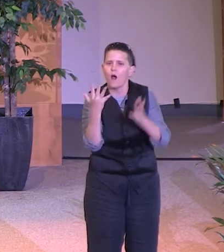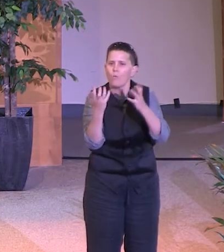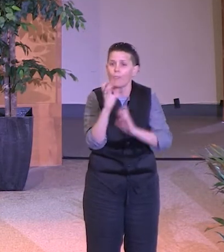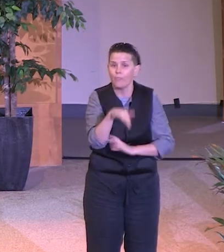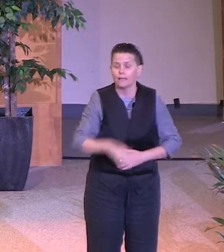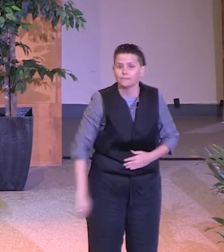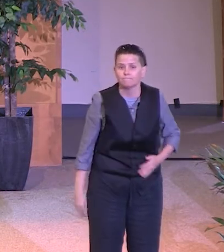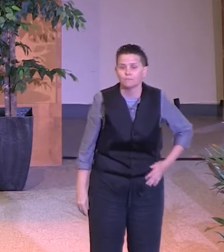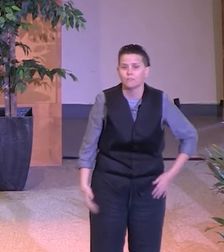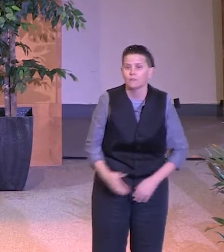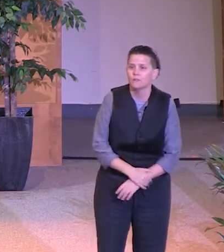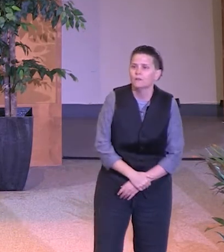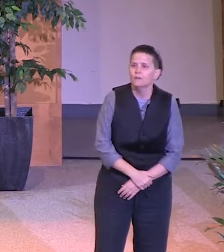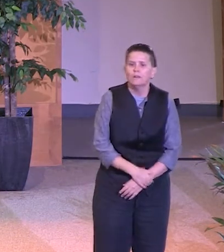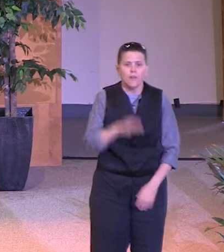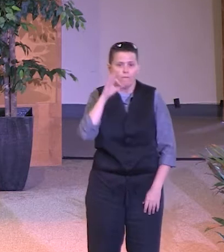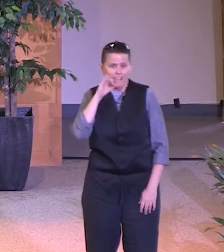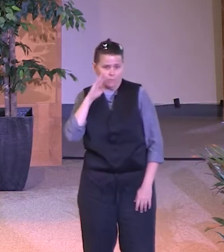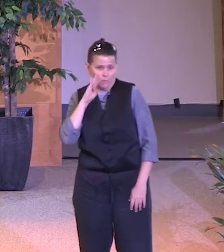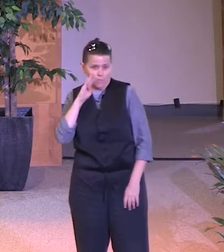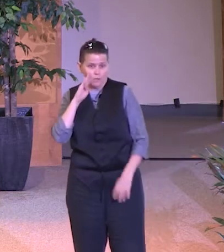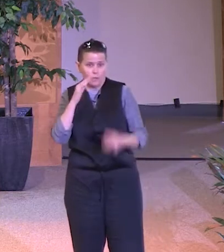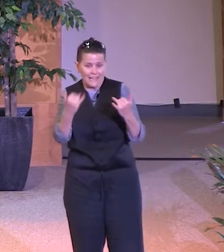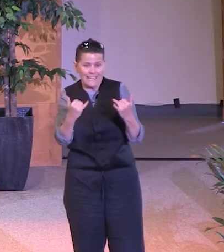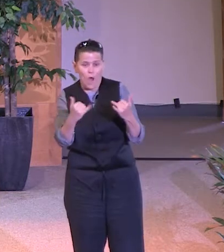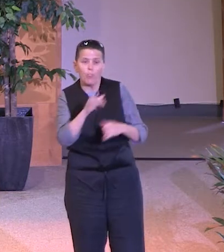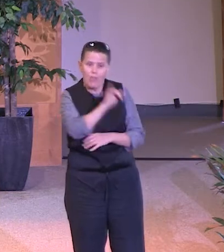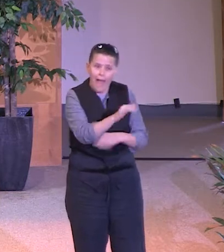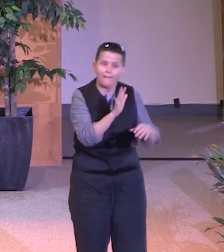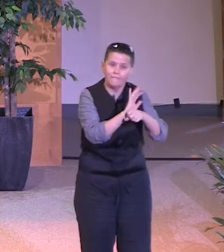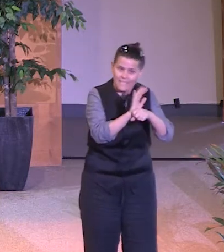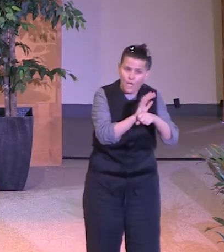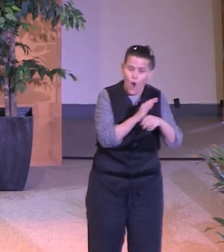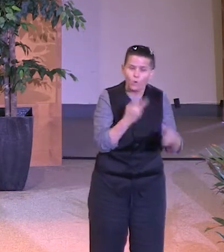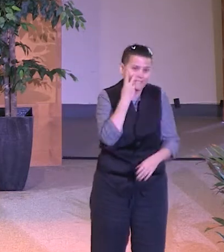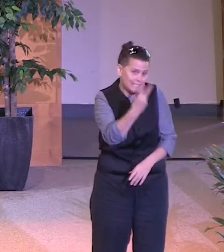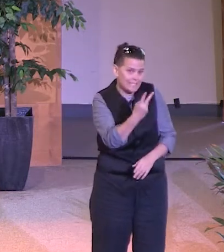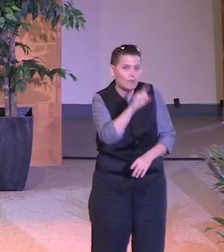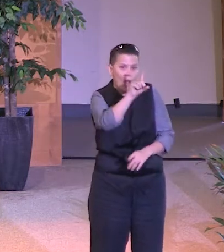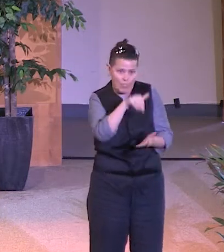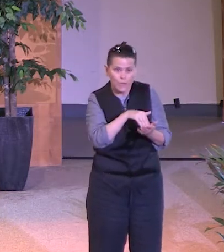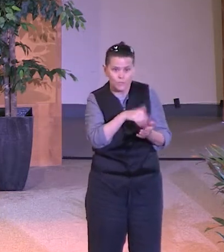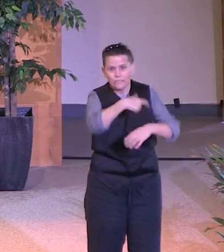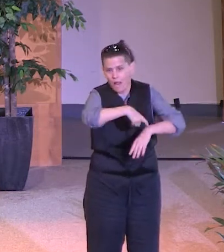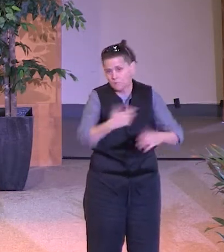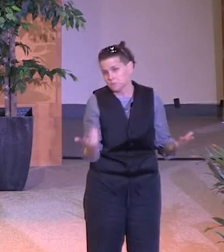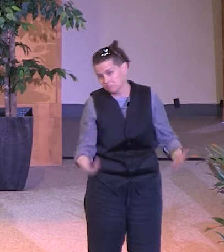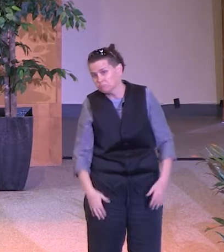now on Facebook, we are over 1,000 views. So it's getting out there. So yeah, thank you, thank you, thank